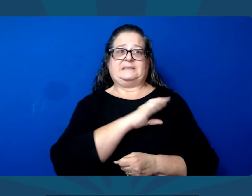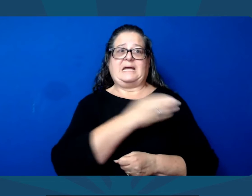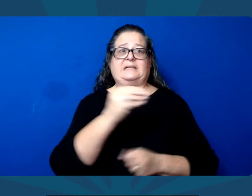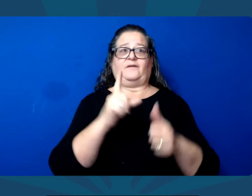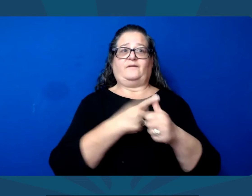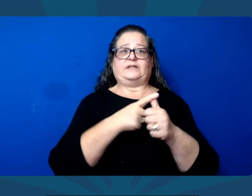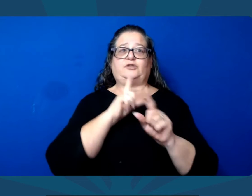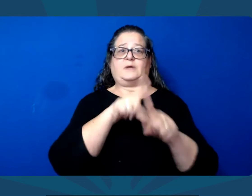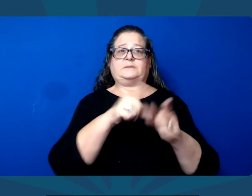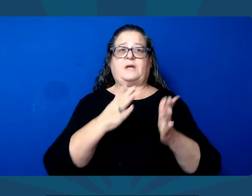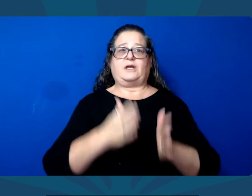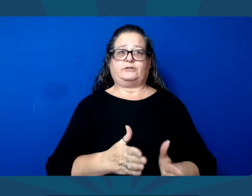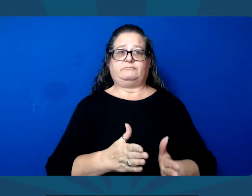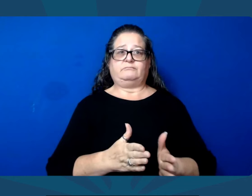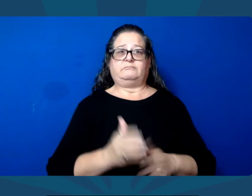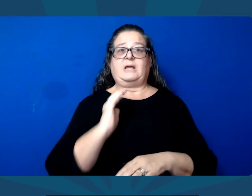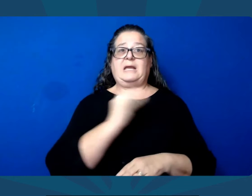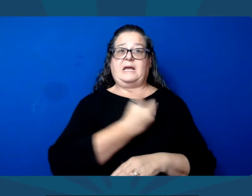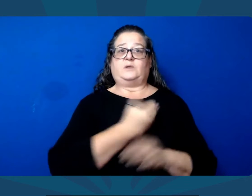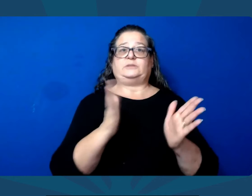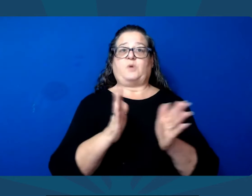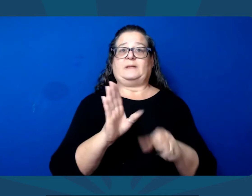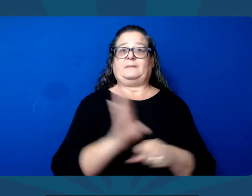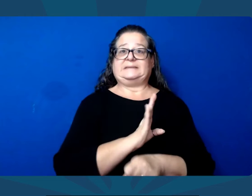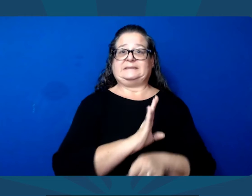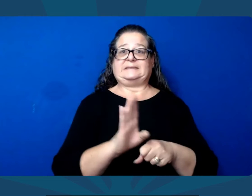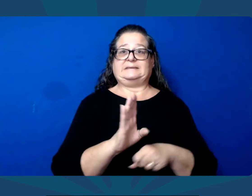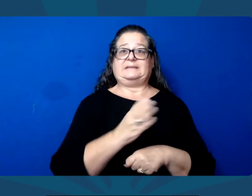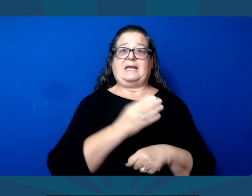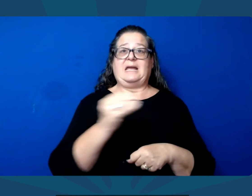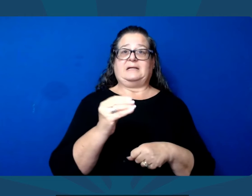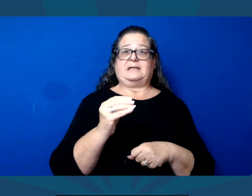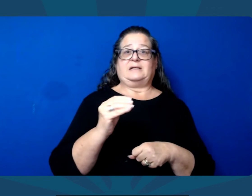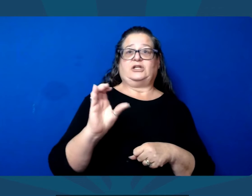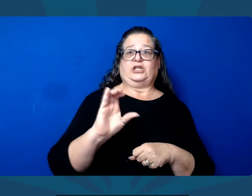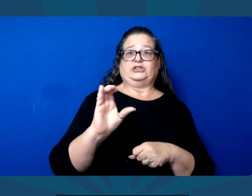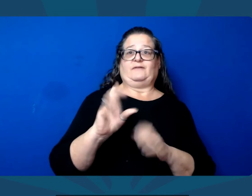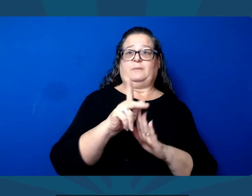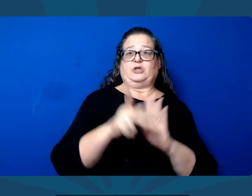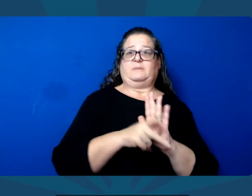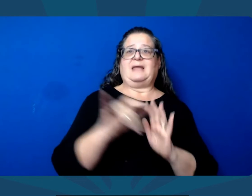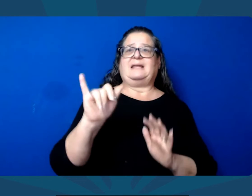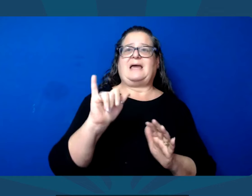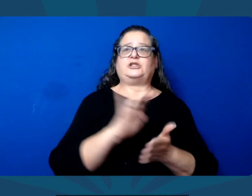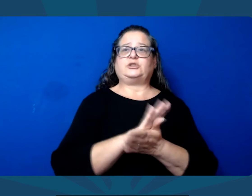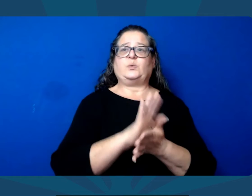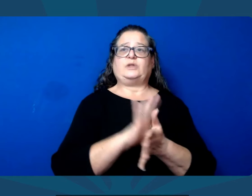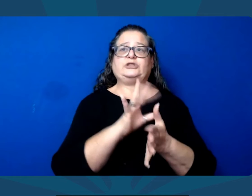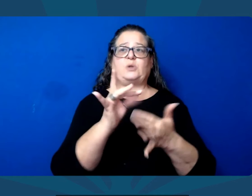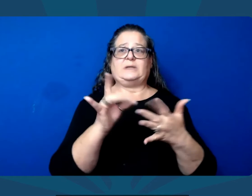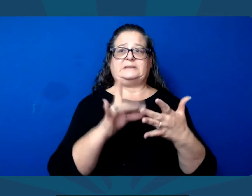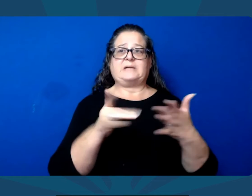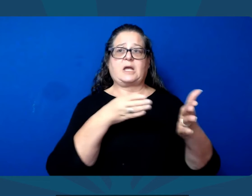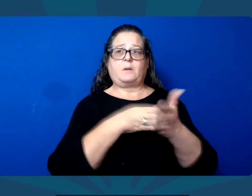our police and first responders, our small businesses,